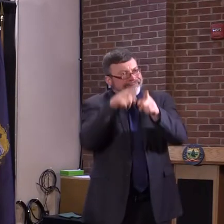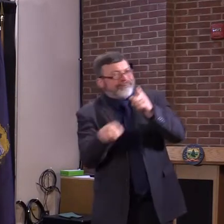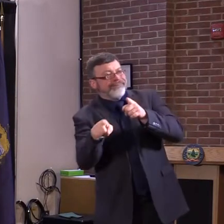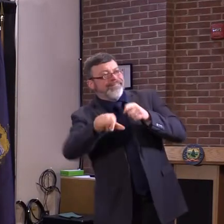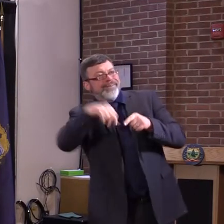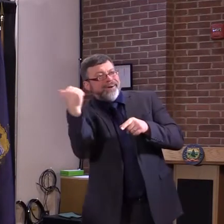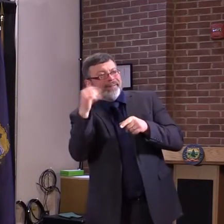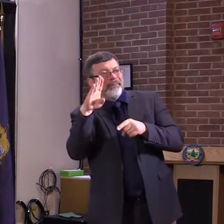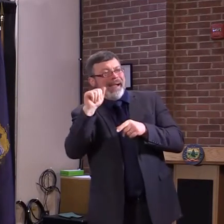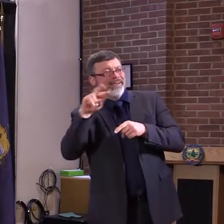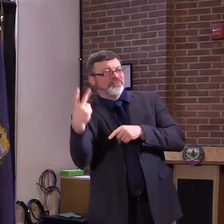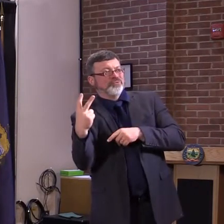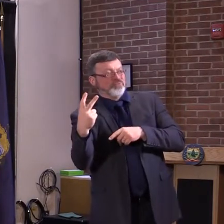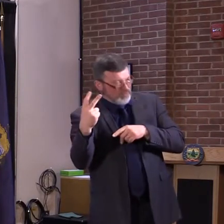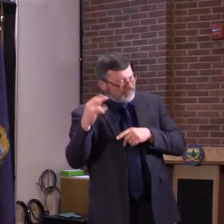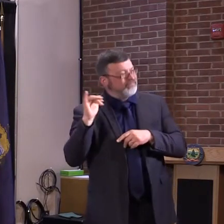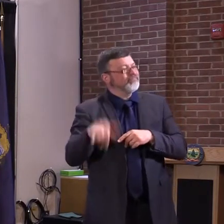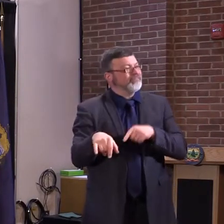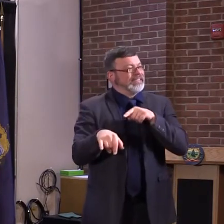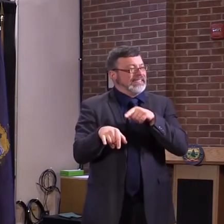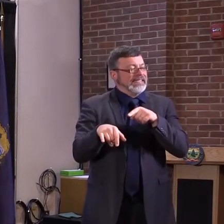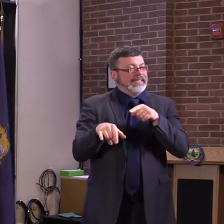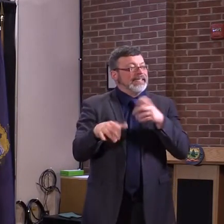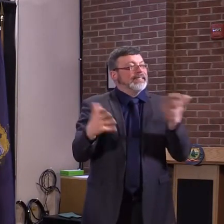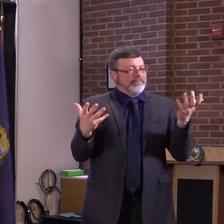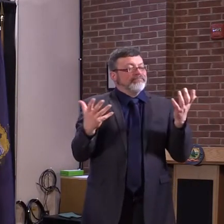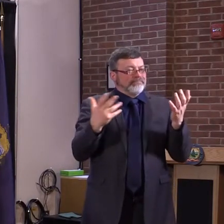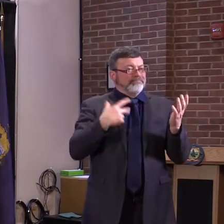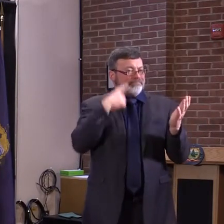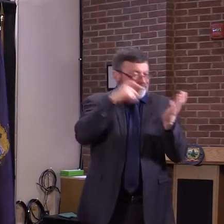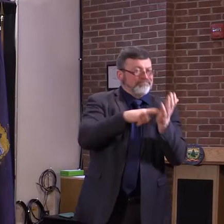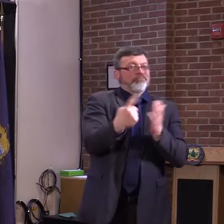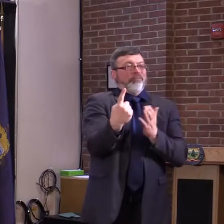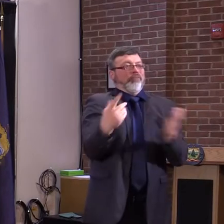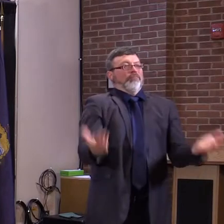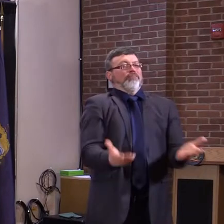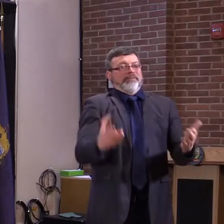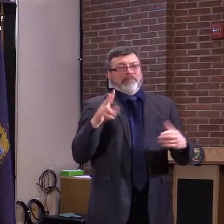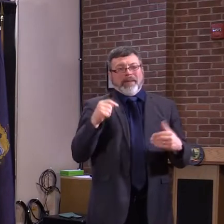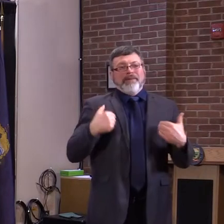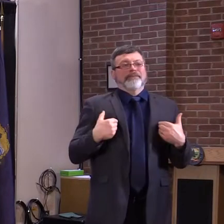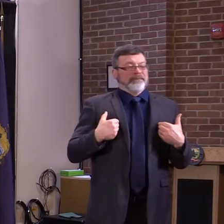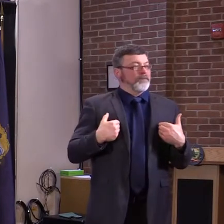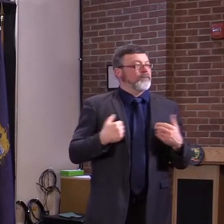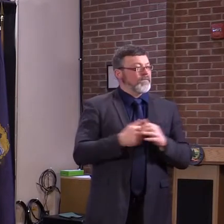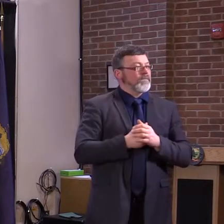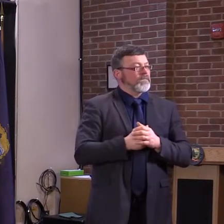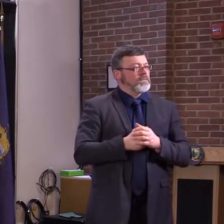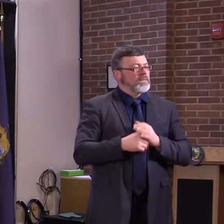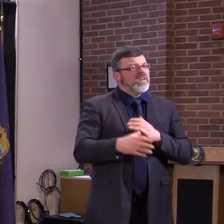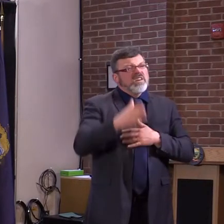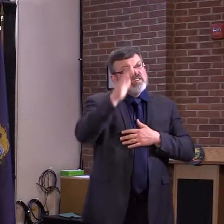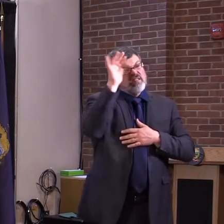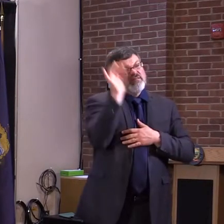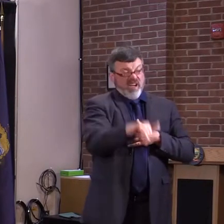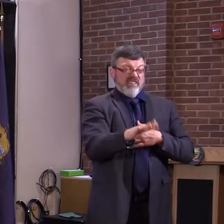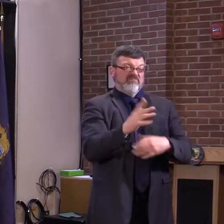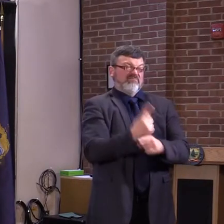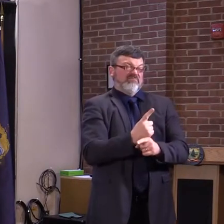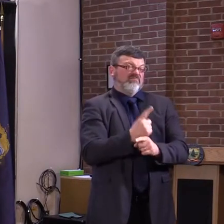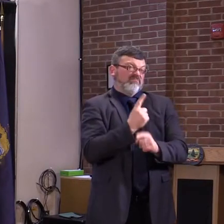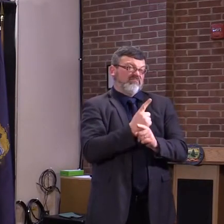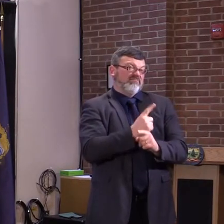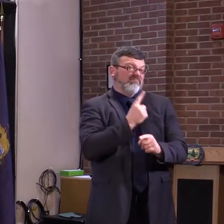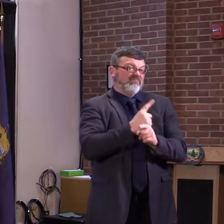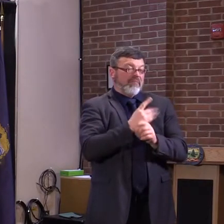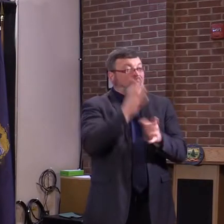in one Vermont specimen. These types of mutations are normal and are being studied. It's not a new